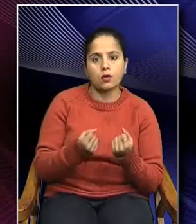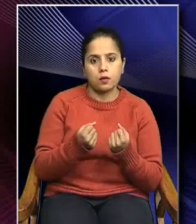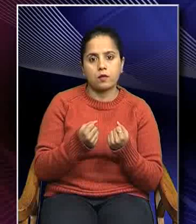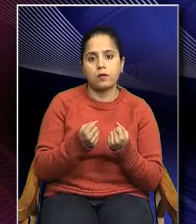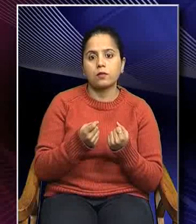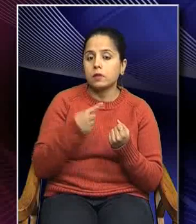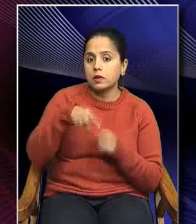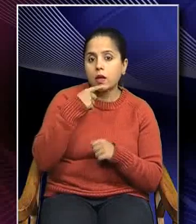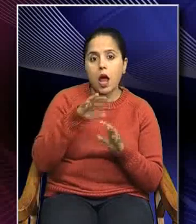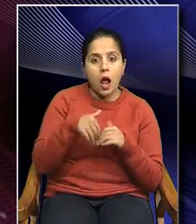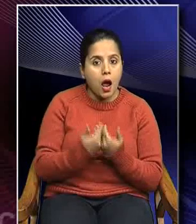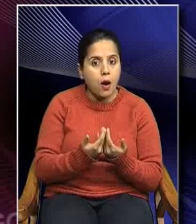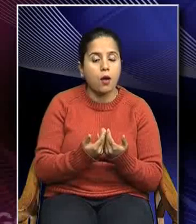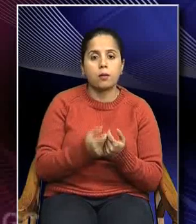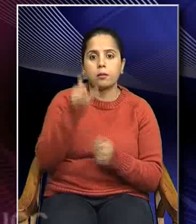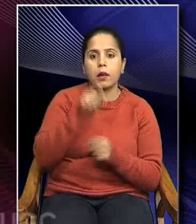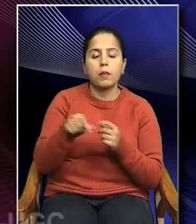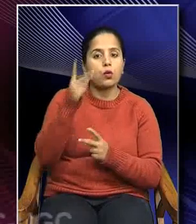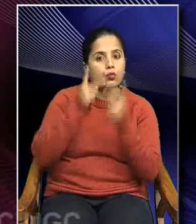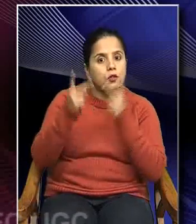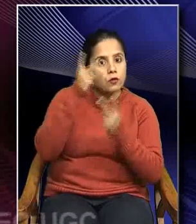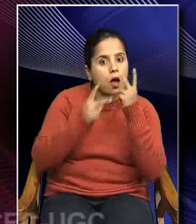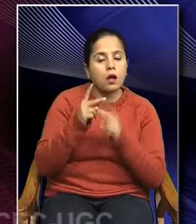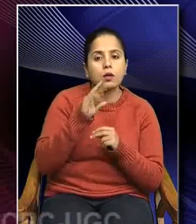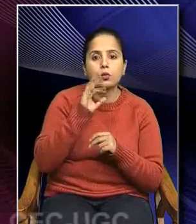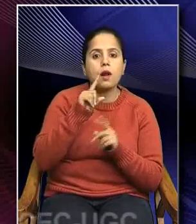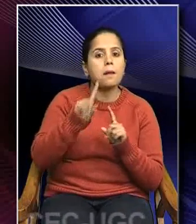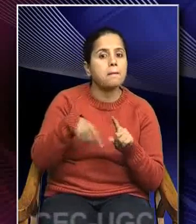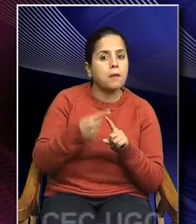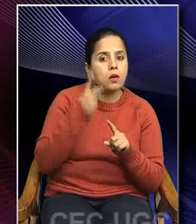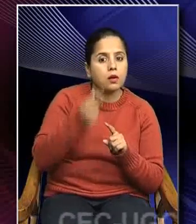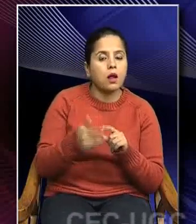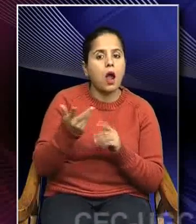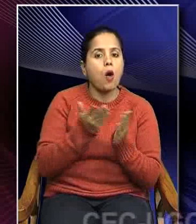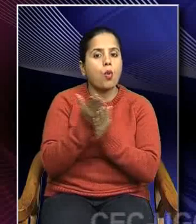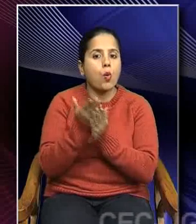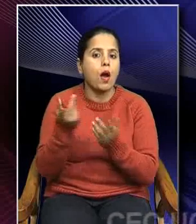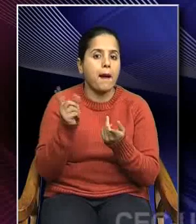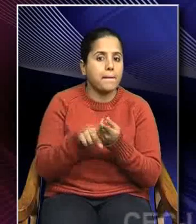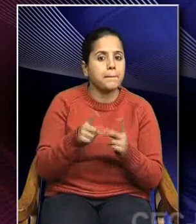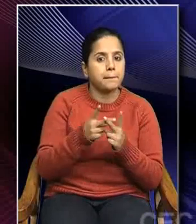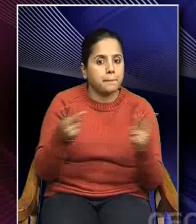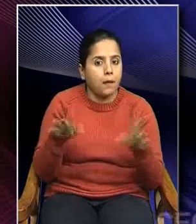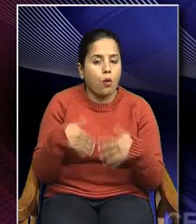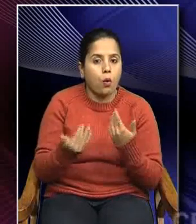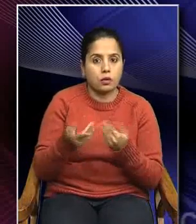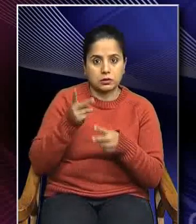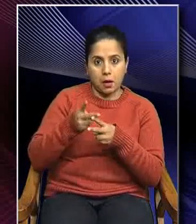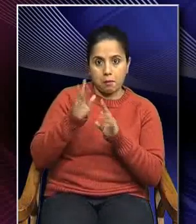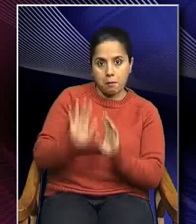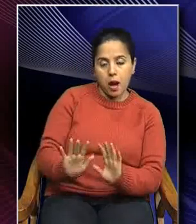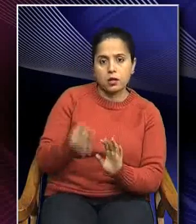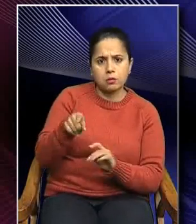how a particular visualization about the way things happened, or the existential meaning